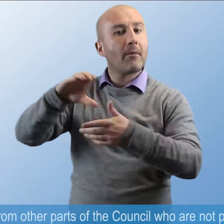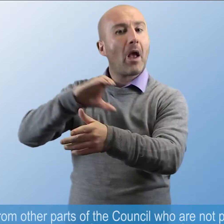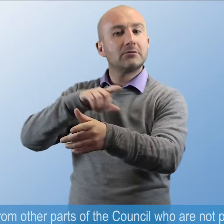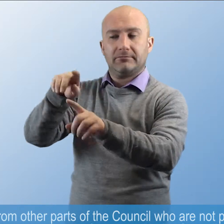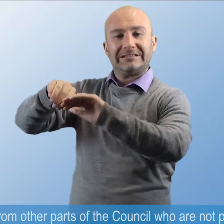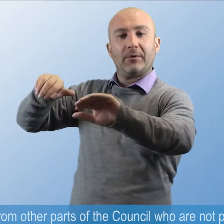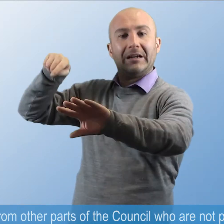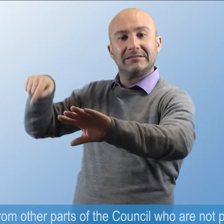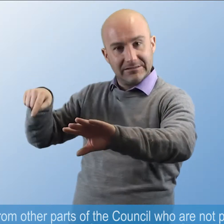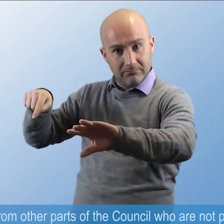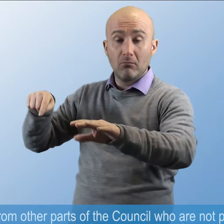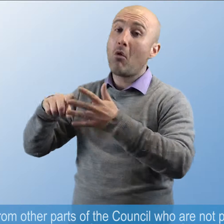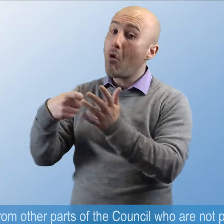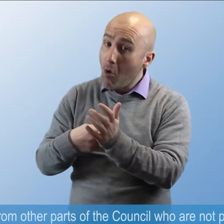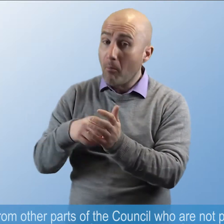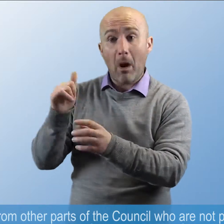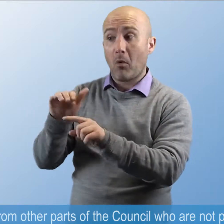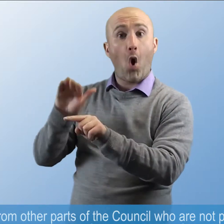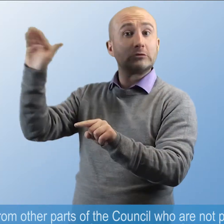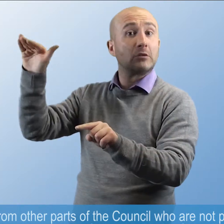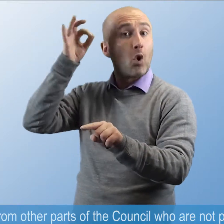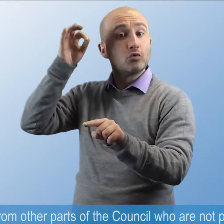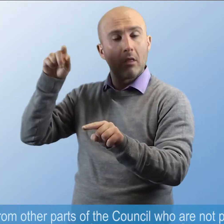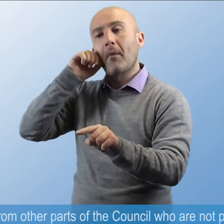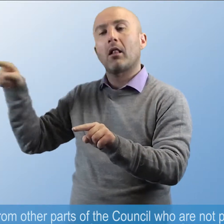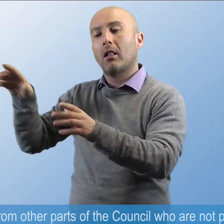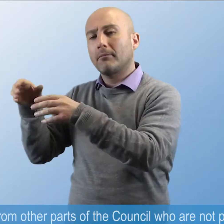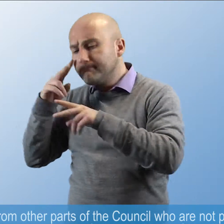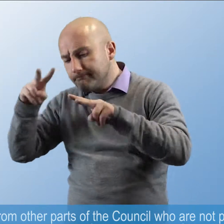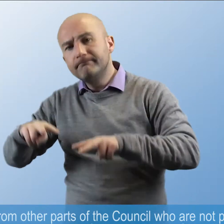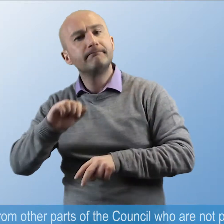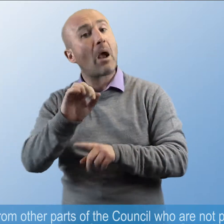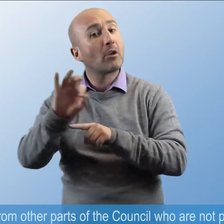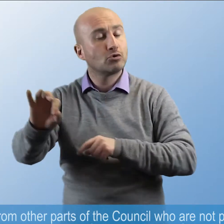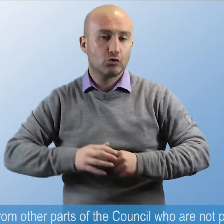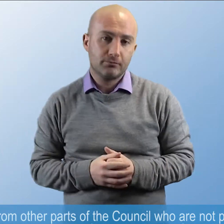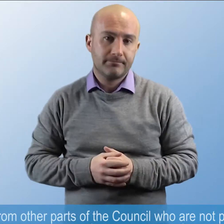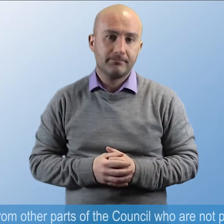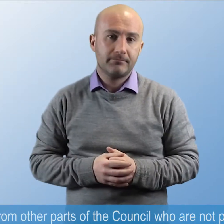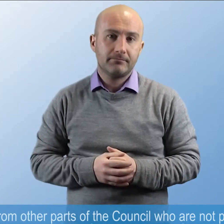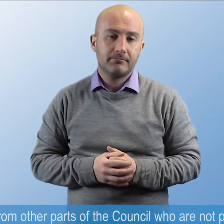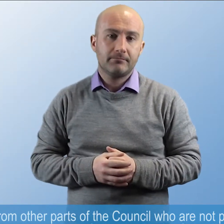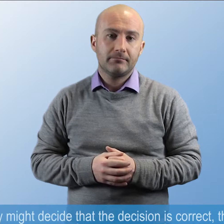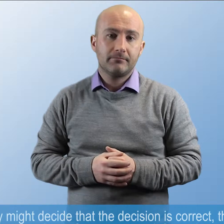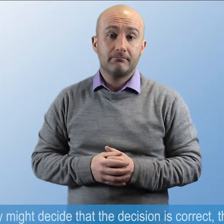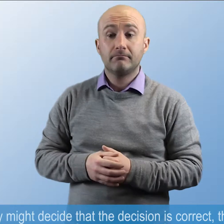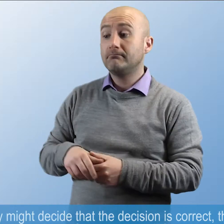of the council who are not part of the Scottish Welfare Fund team or who are from out with the council will look at